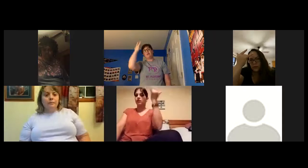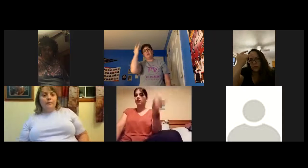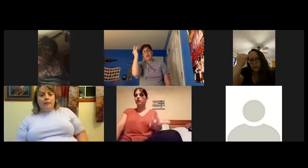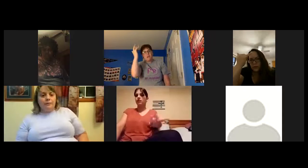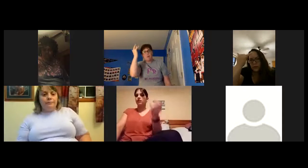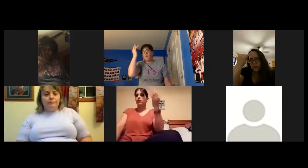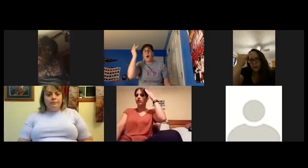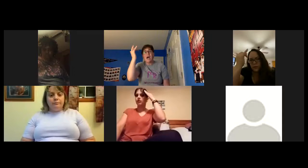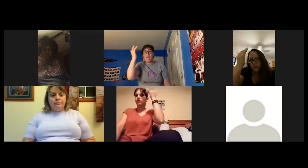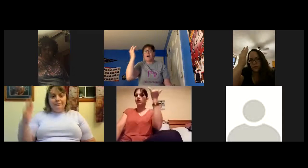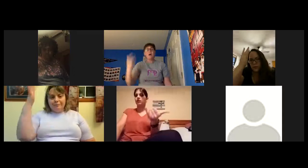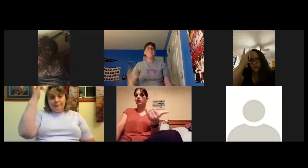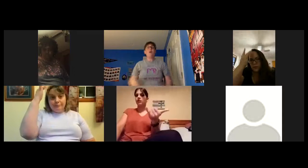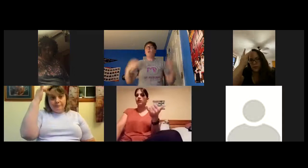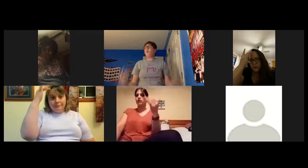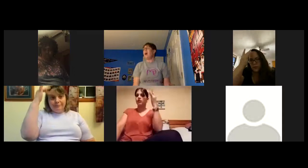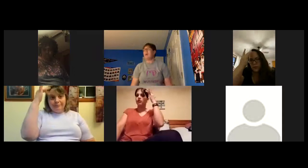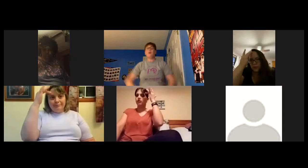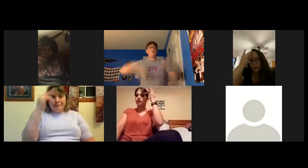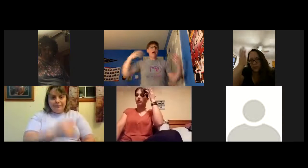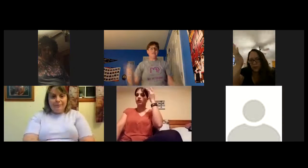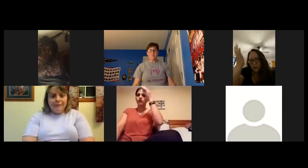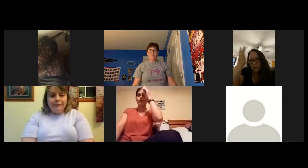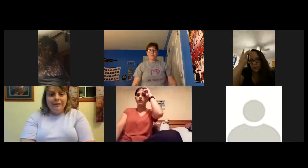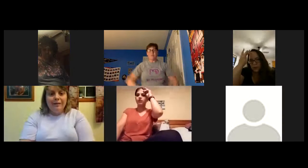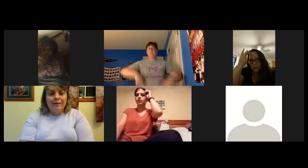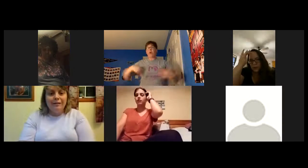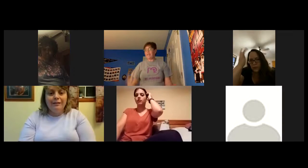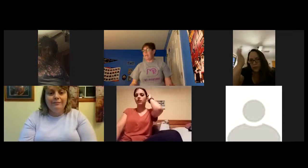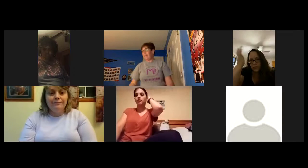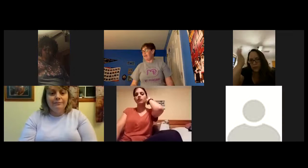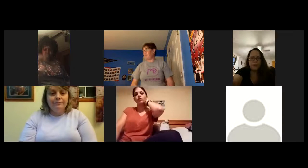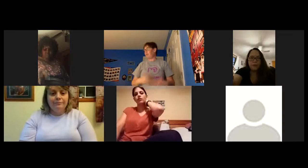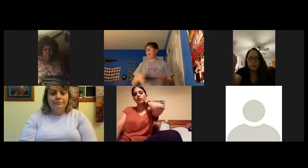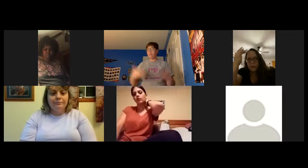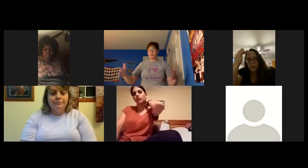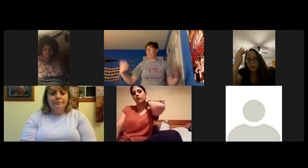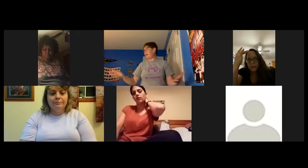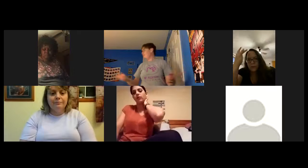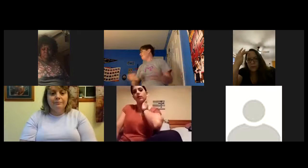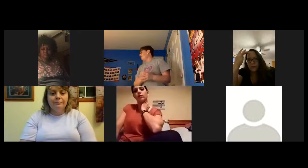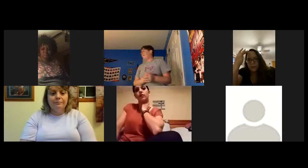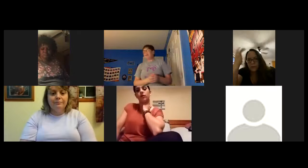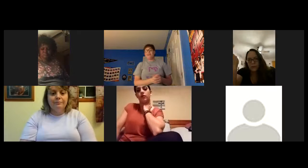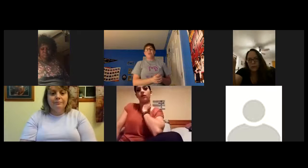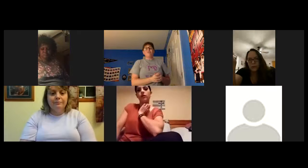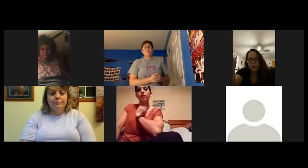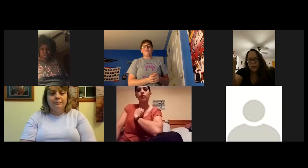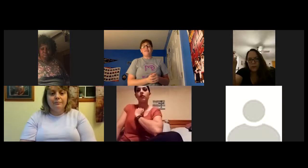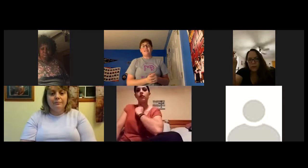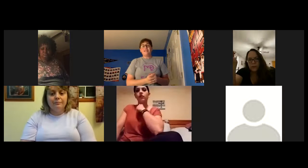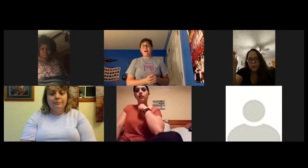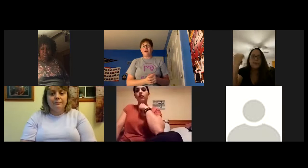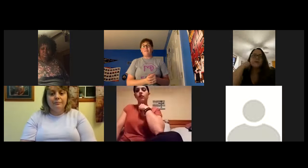keeps going on and on. Well, why, Mom? Why? Why can't we do this? Why can't that happen? Blah, blah, blah, blah. All right.